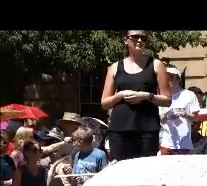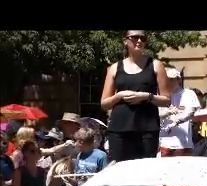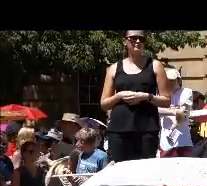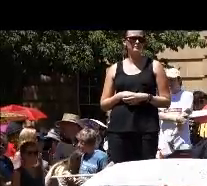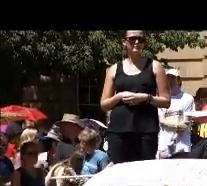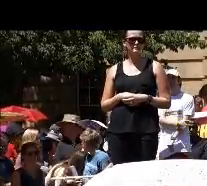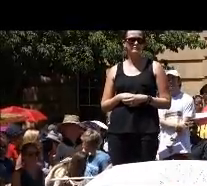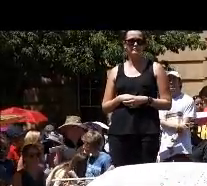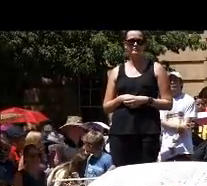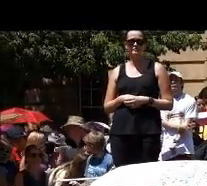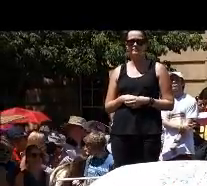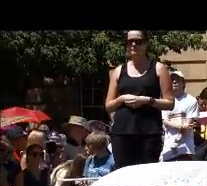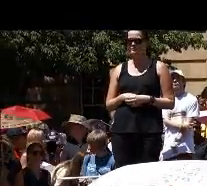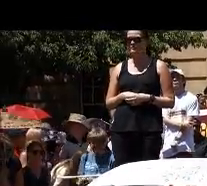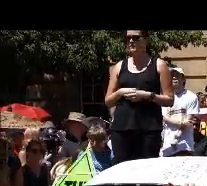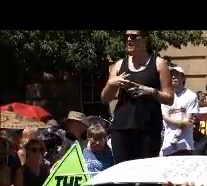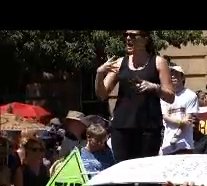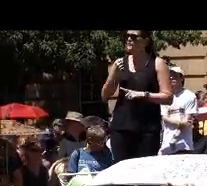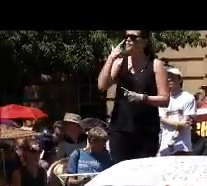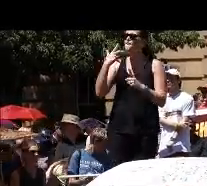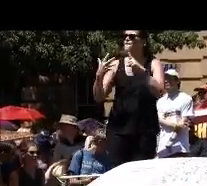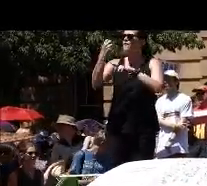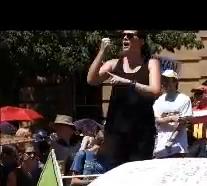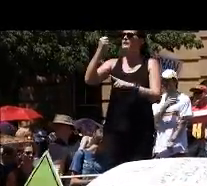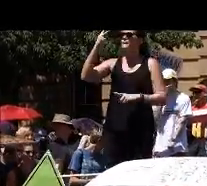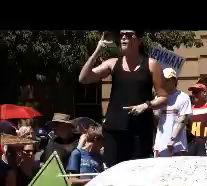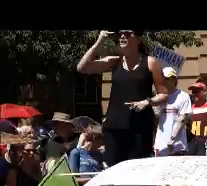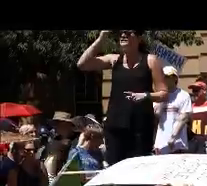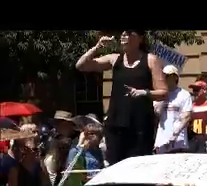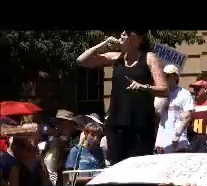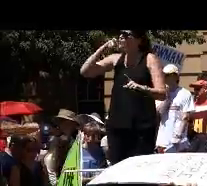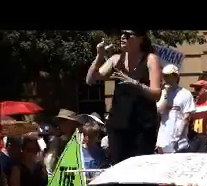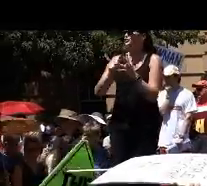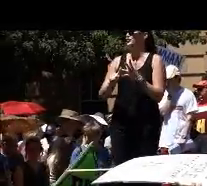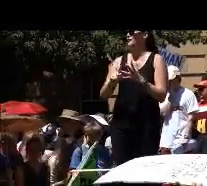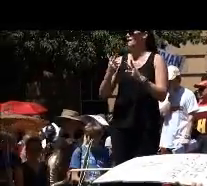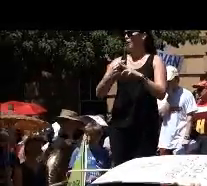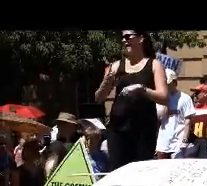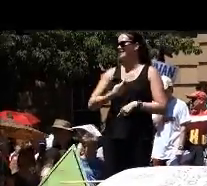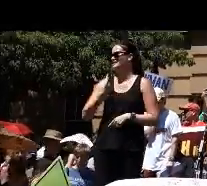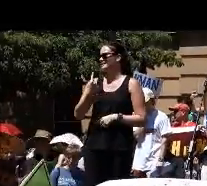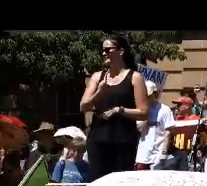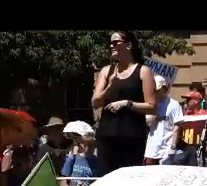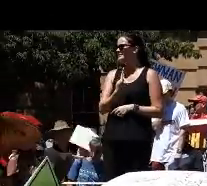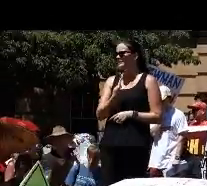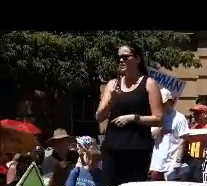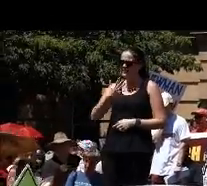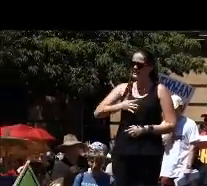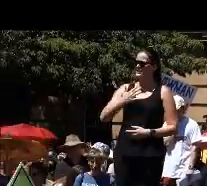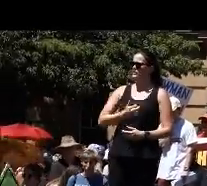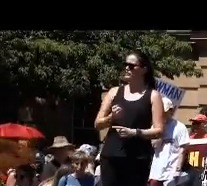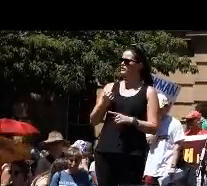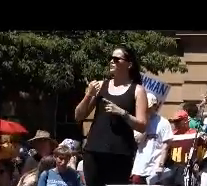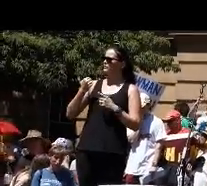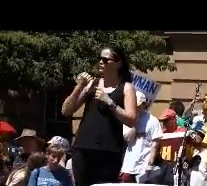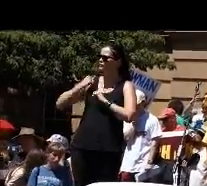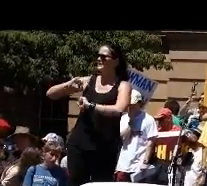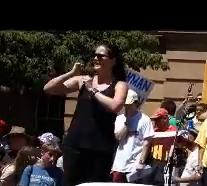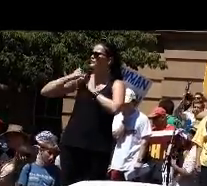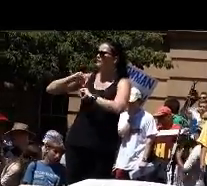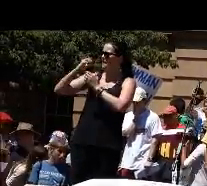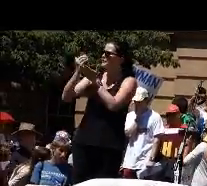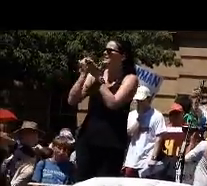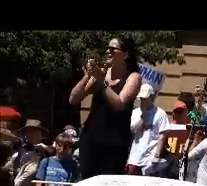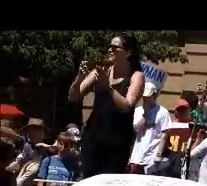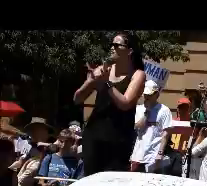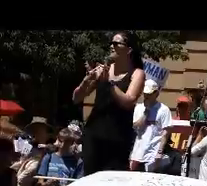We must find politicians who are willing to do that. We need to keep the resilience of the reef as high as we can.